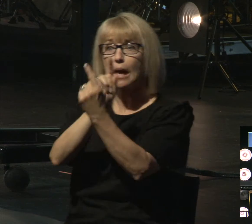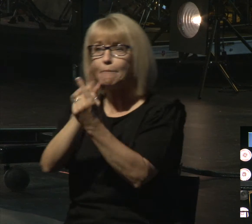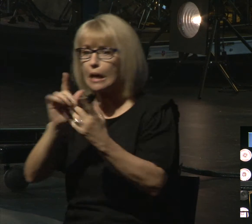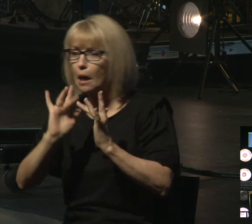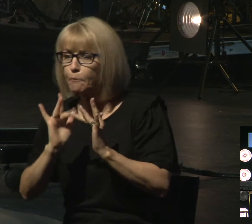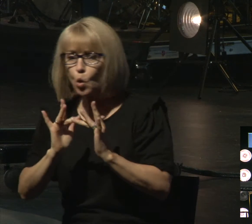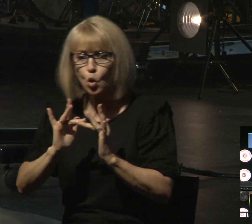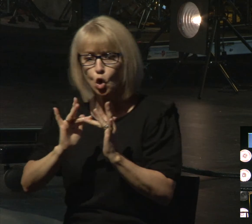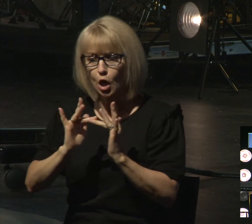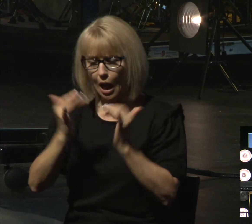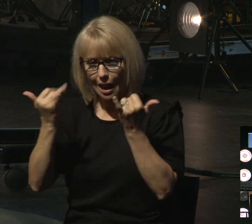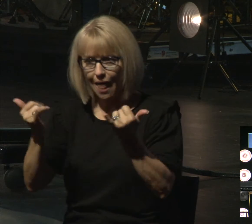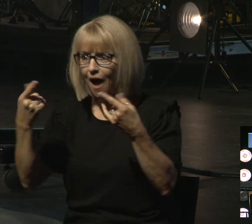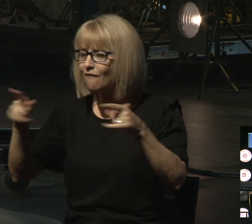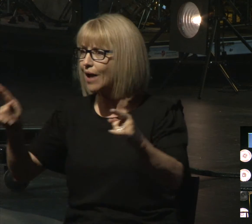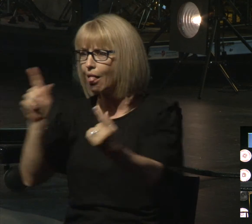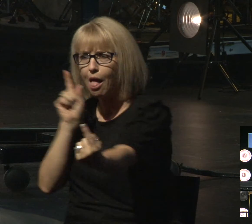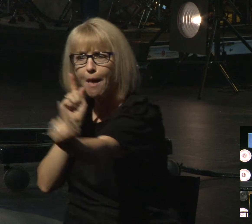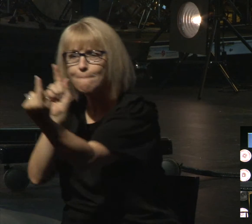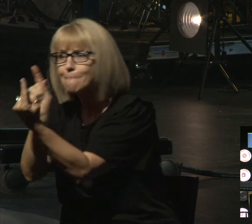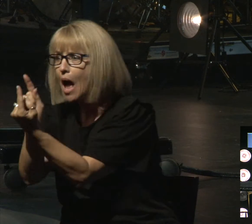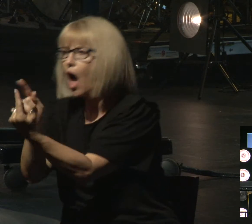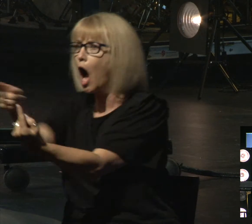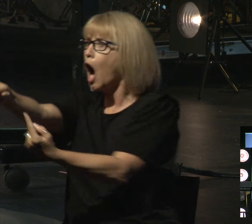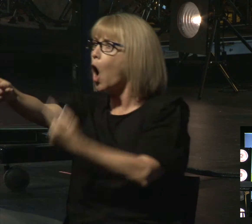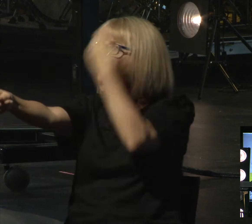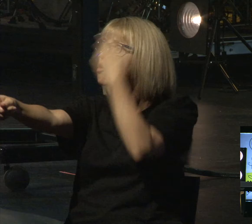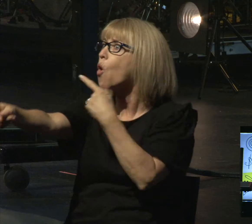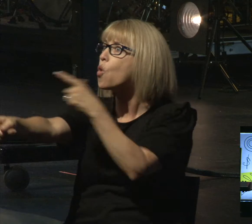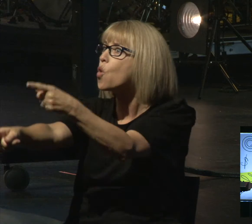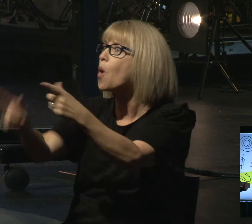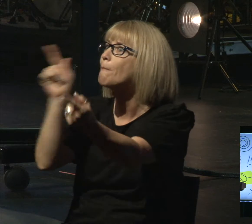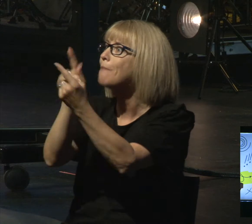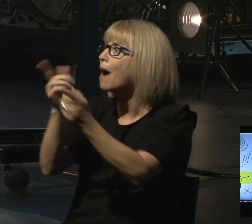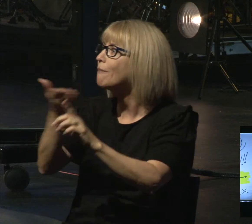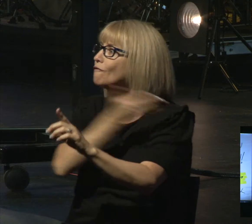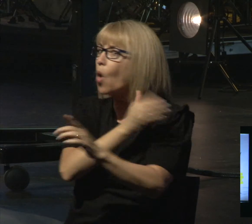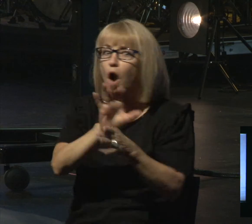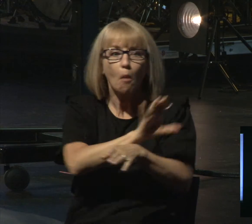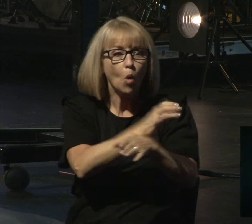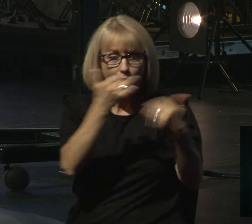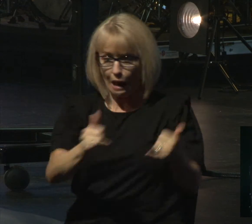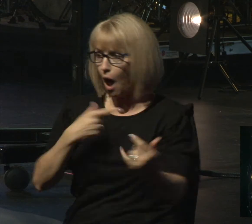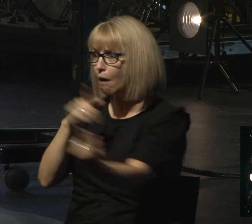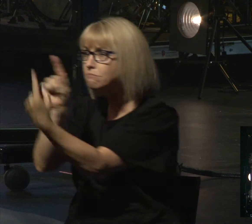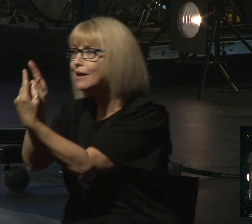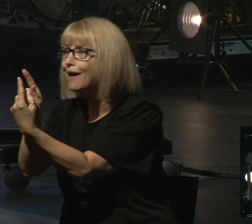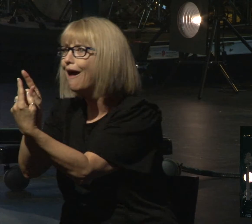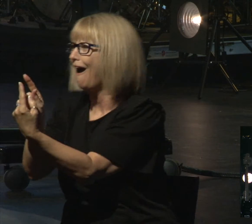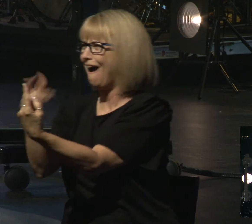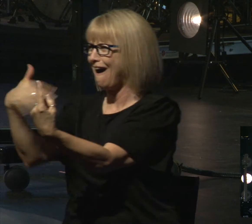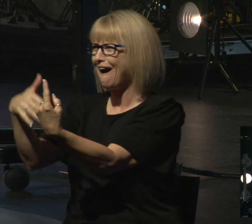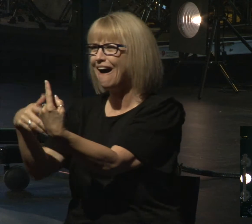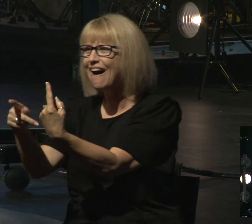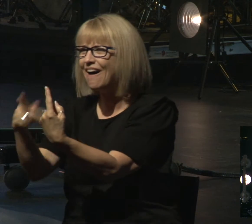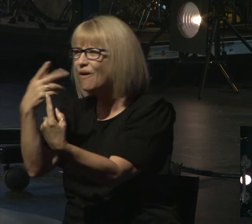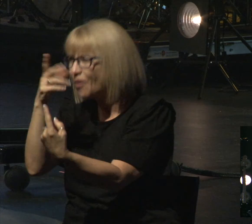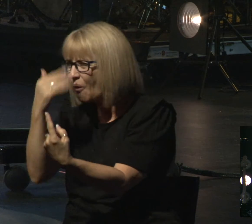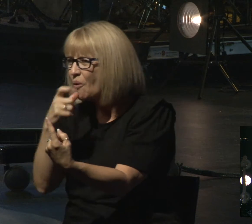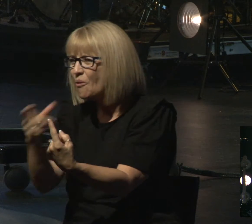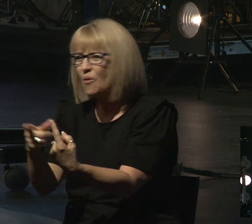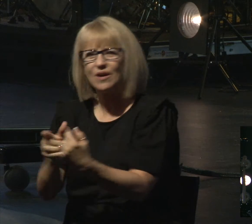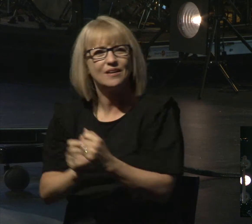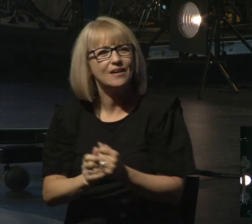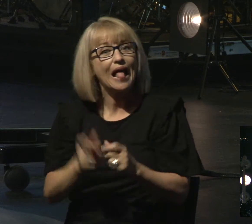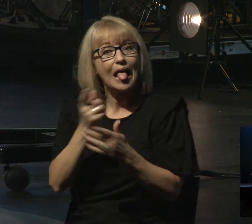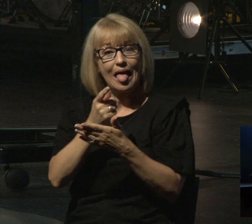meet you face to face and not just your username. So it was really great meeting some of you. We talked about crazy serving, and then the next week, we talked about what it looks like to